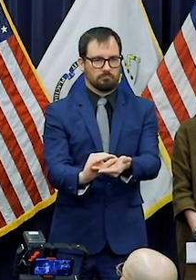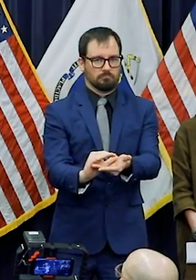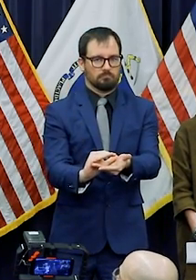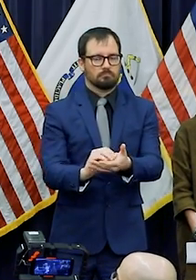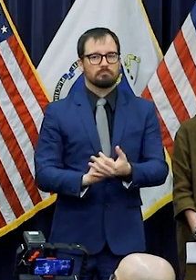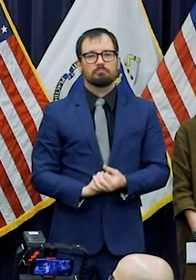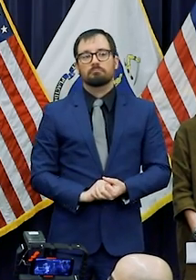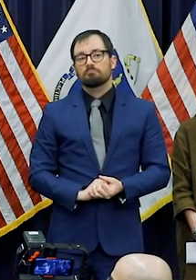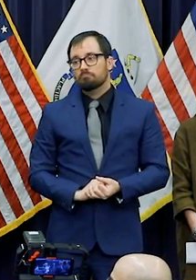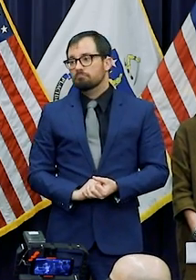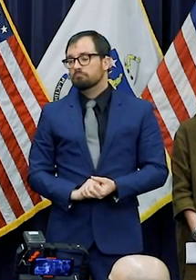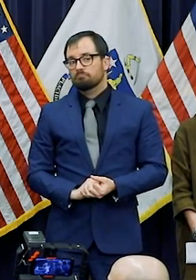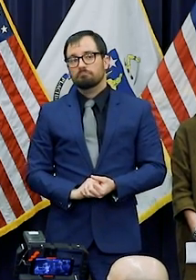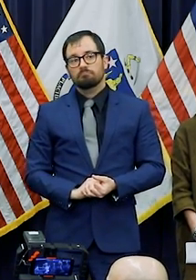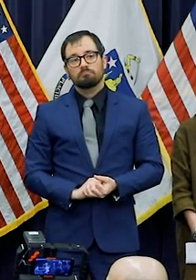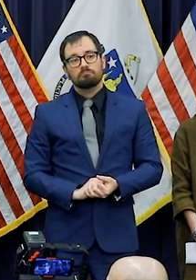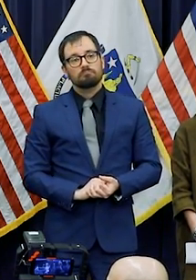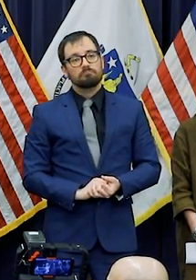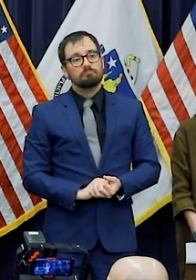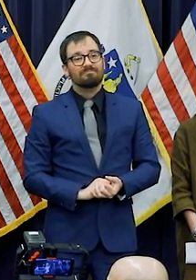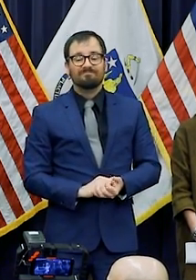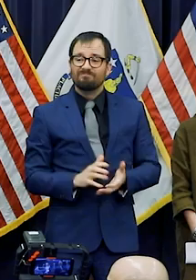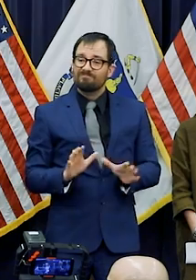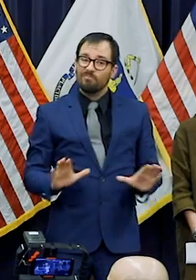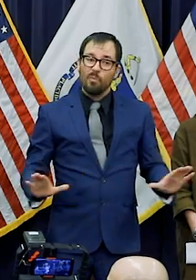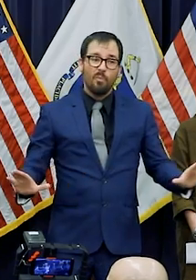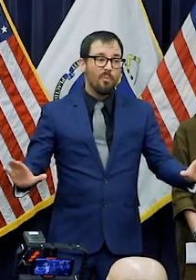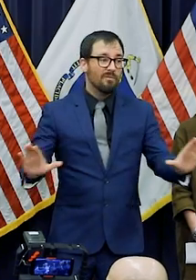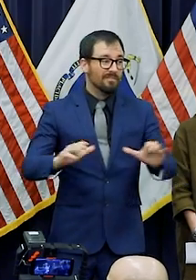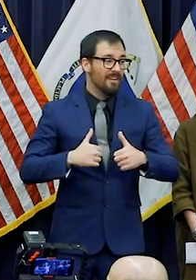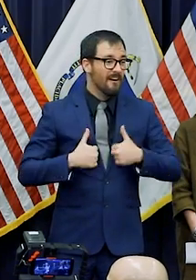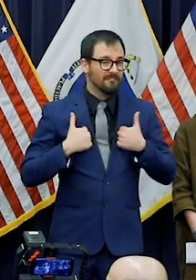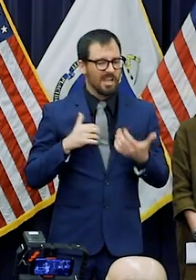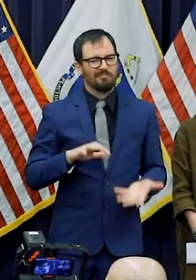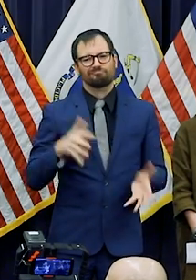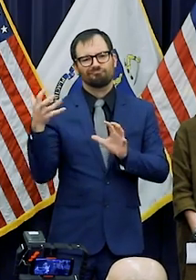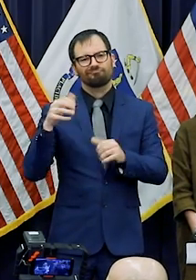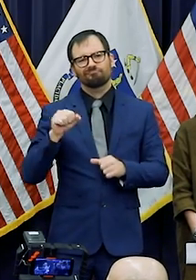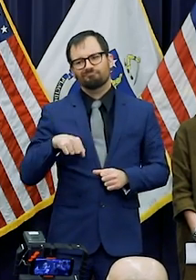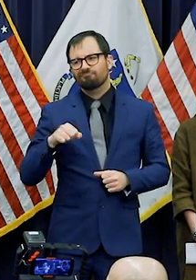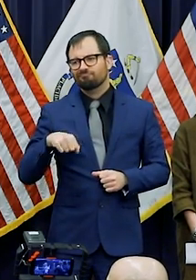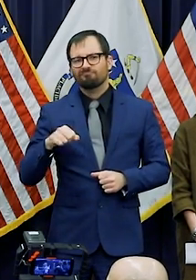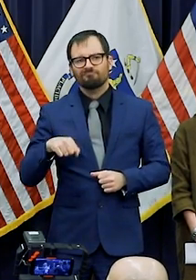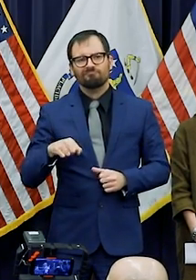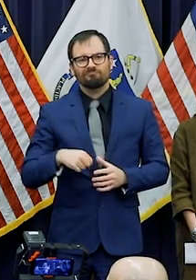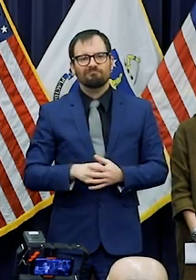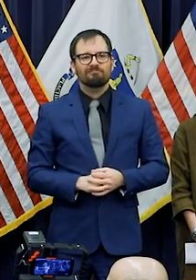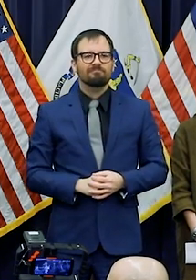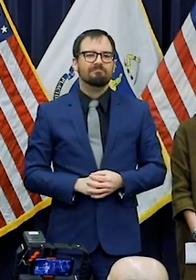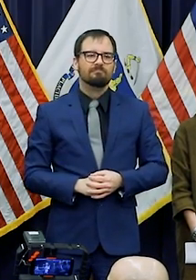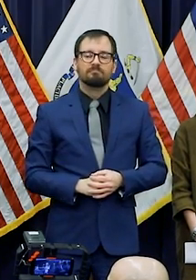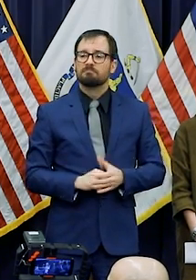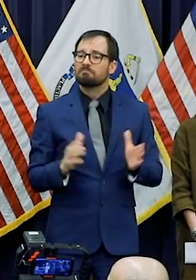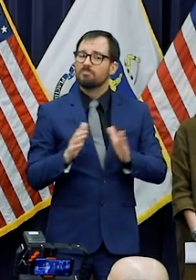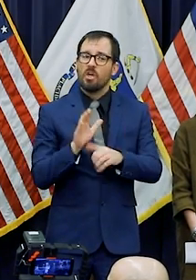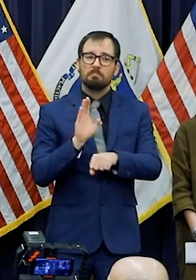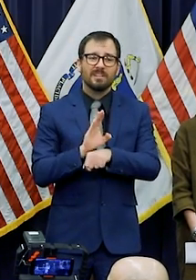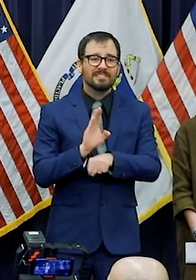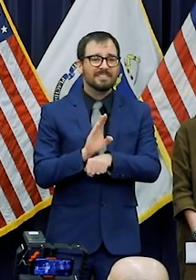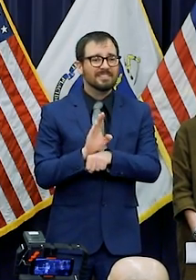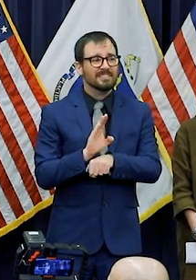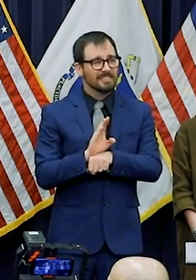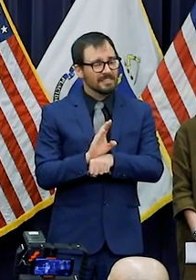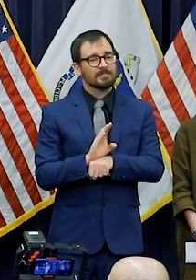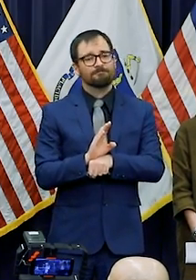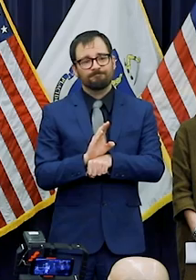causes major disruption for our economic sector and especially the Commonwealth small business community. Yesterday, we announced